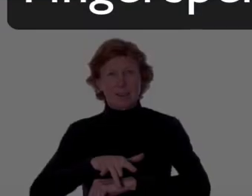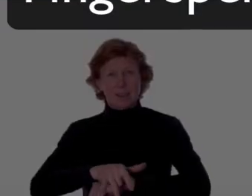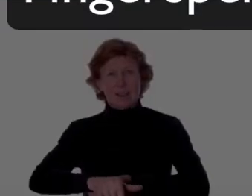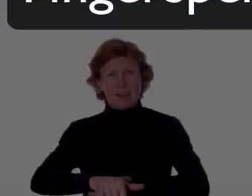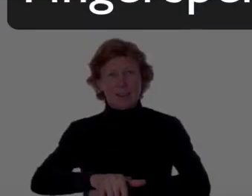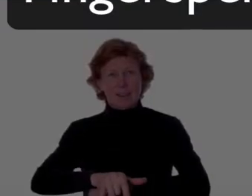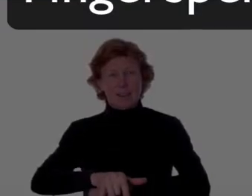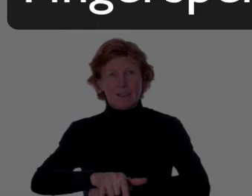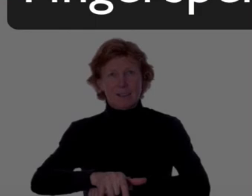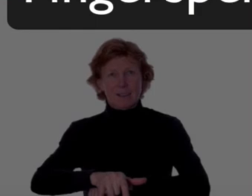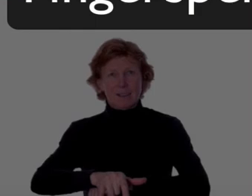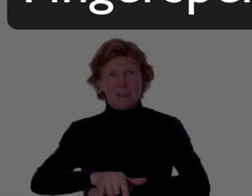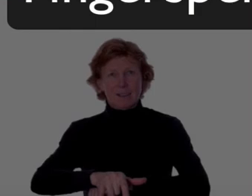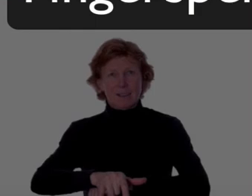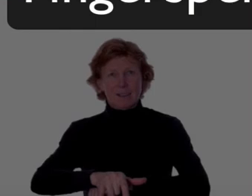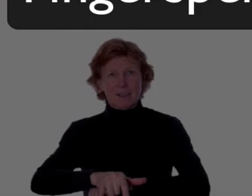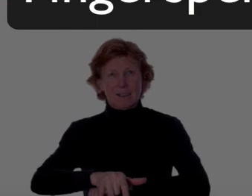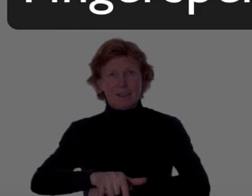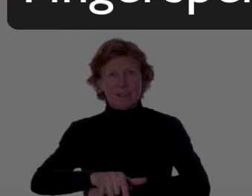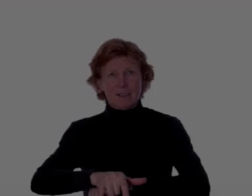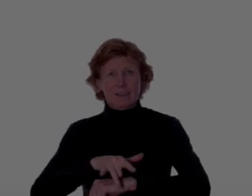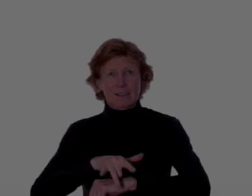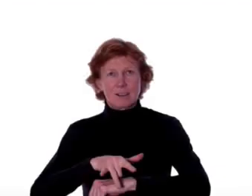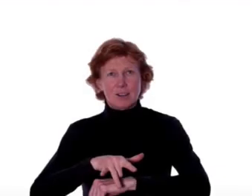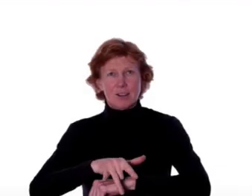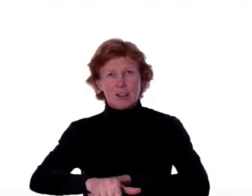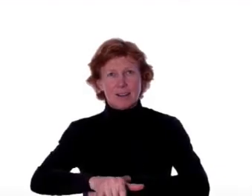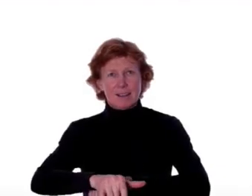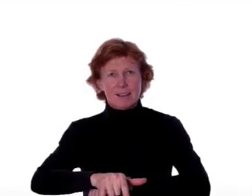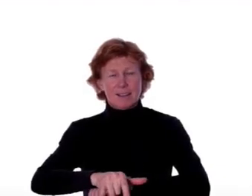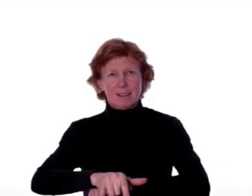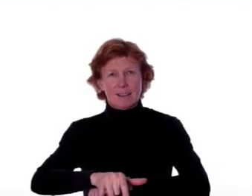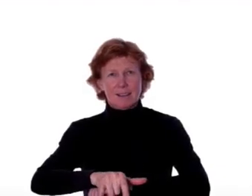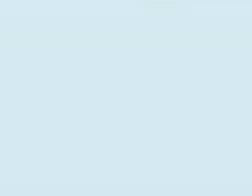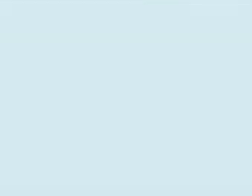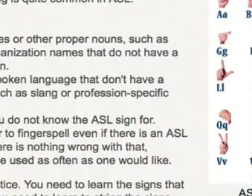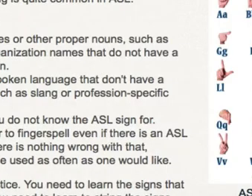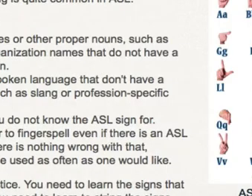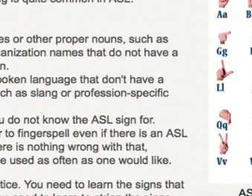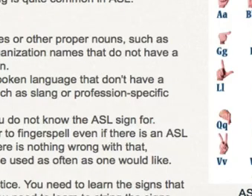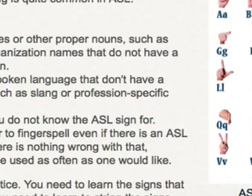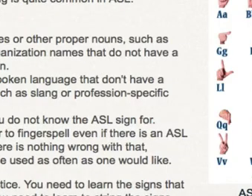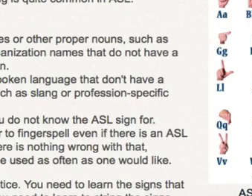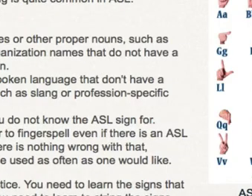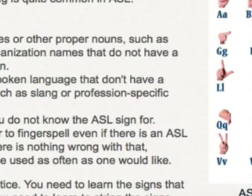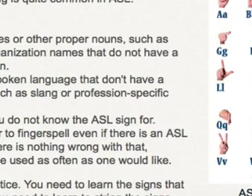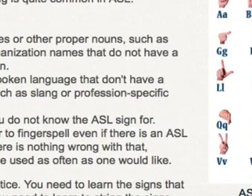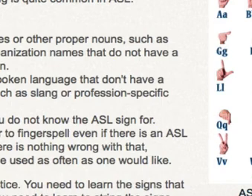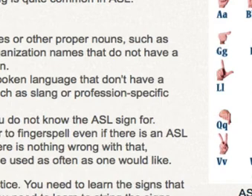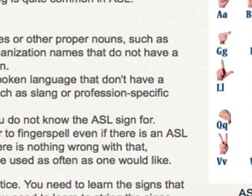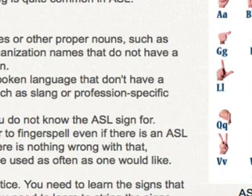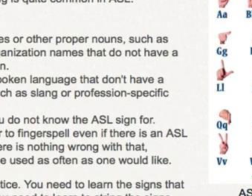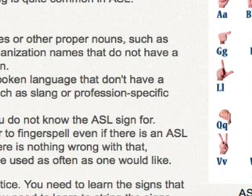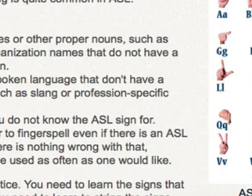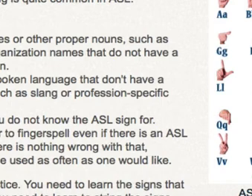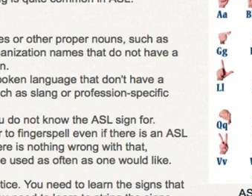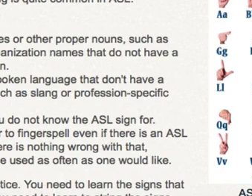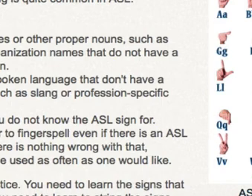say fingerspelling. There's a tab on here that says fingerspelling. Fingerspelling is one of the primary things that you have to learn in order to